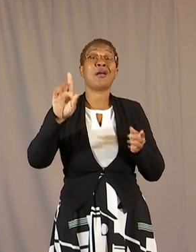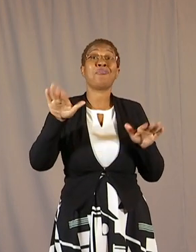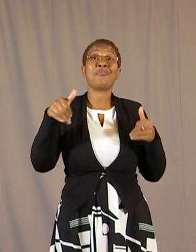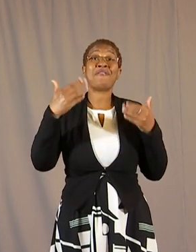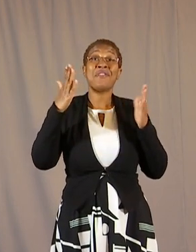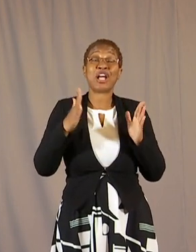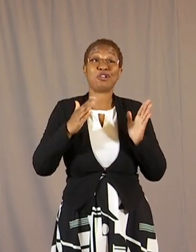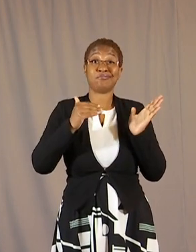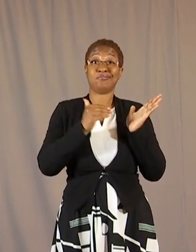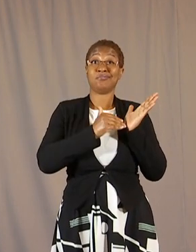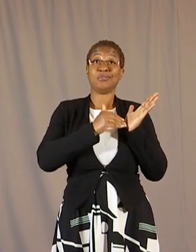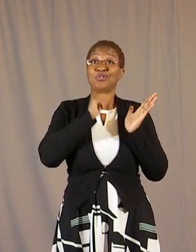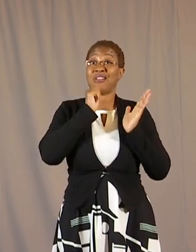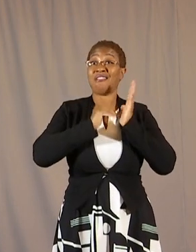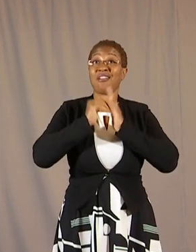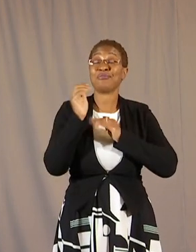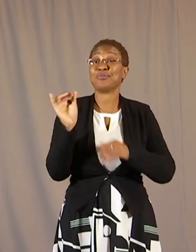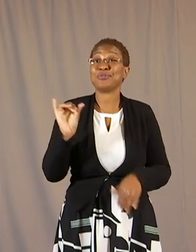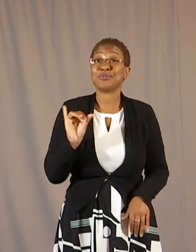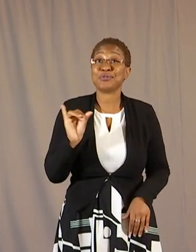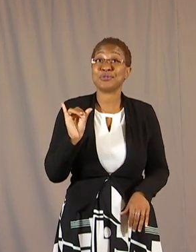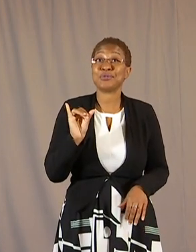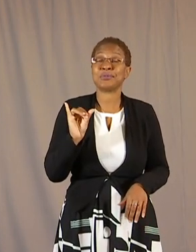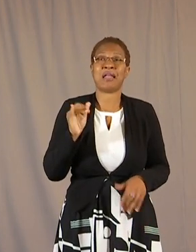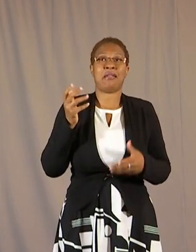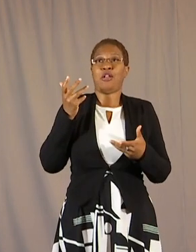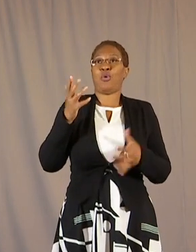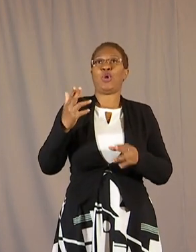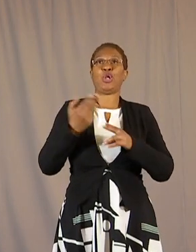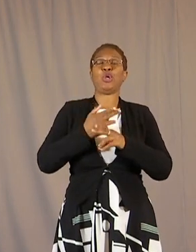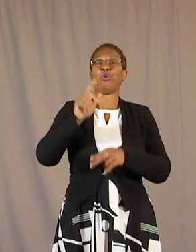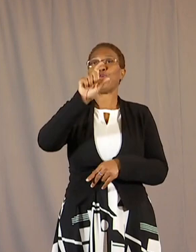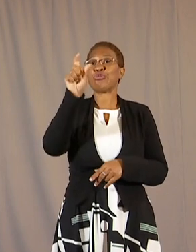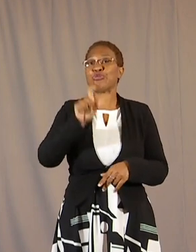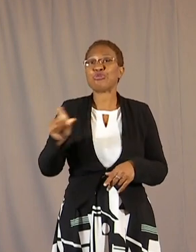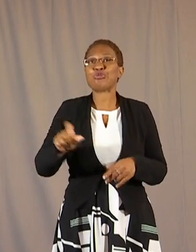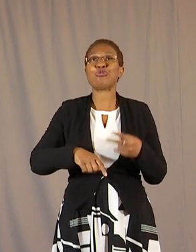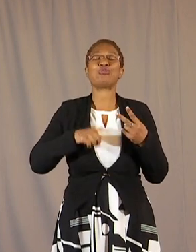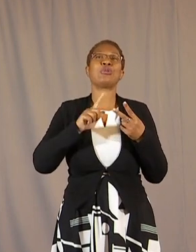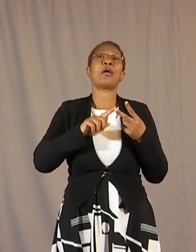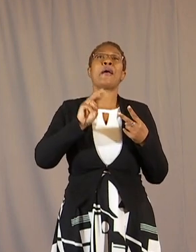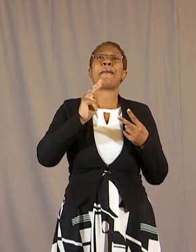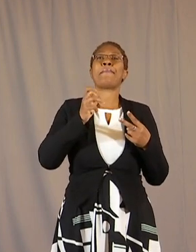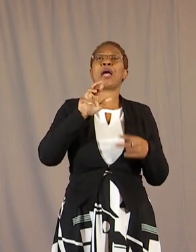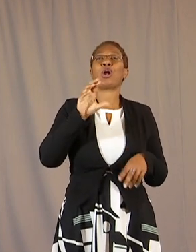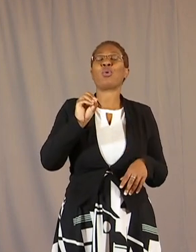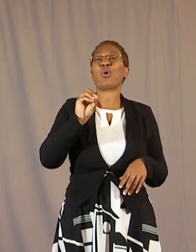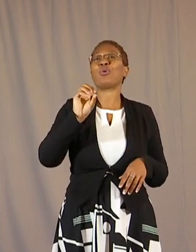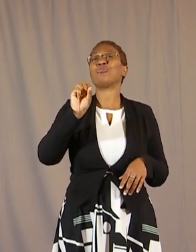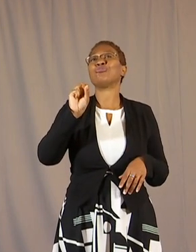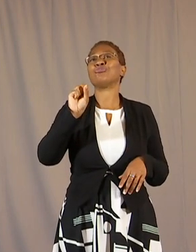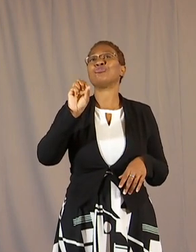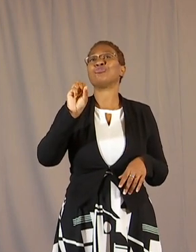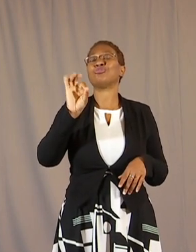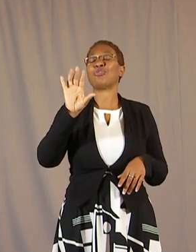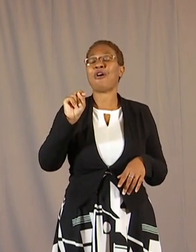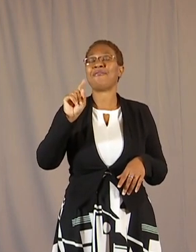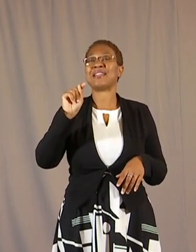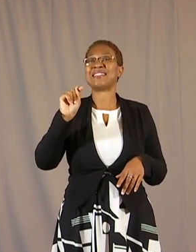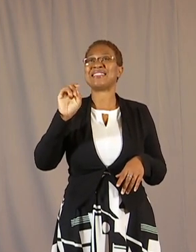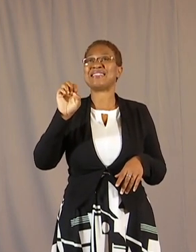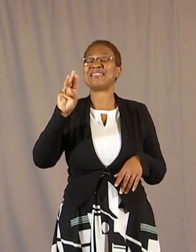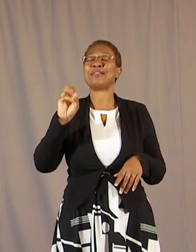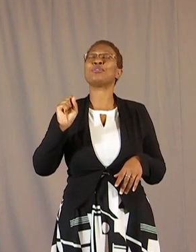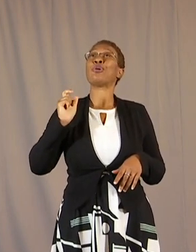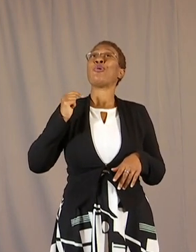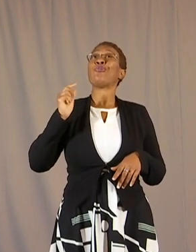uncomfortable, particularly using Zoom, Microsoft Teams, et cetera. So there was actual bias on the part